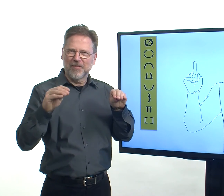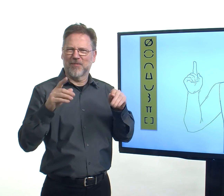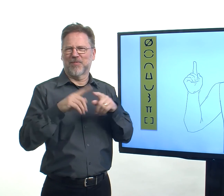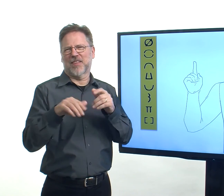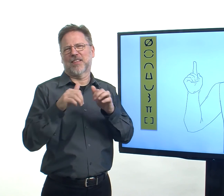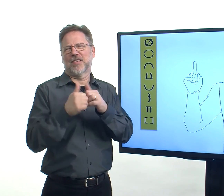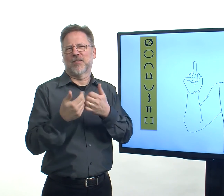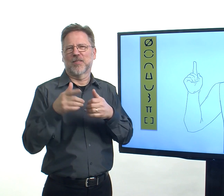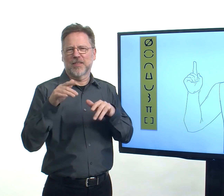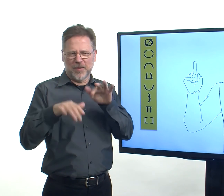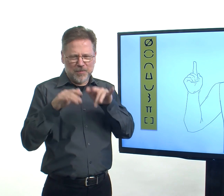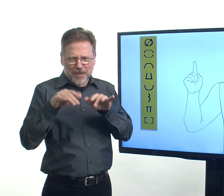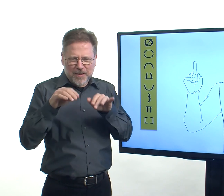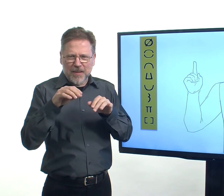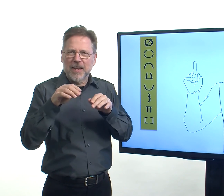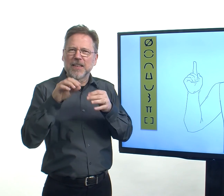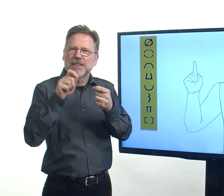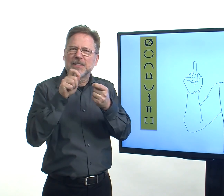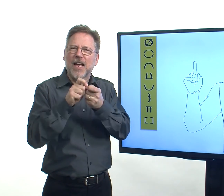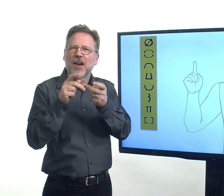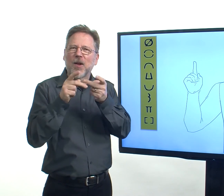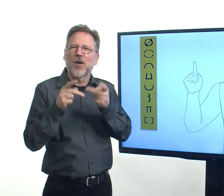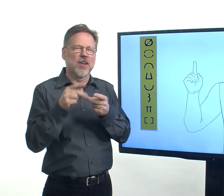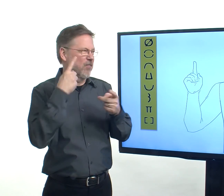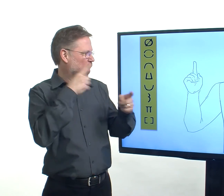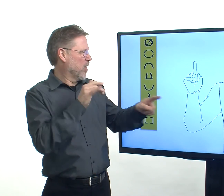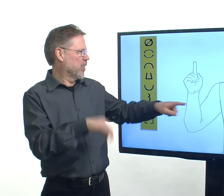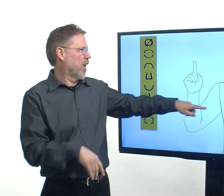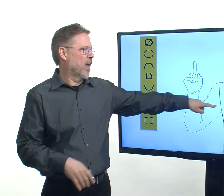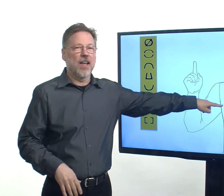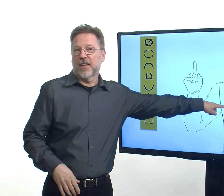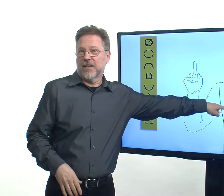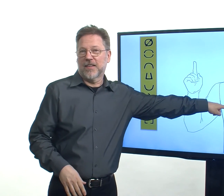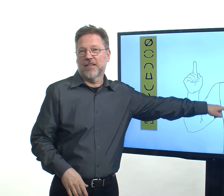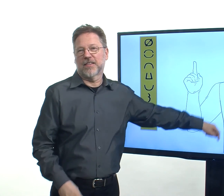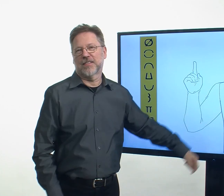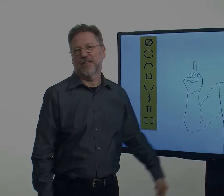how could one use a typewriter to show the exact location of a symbol like this?